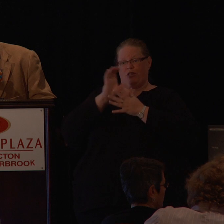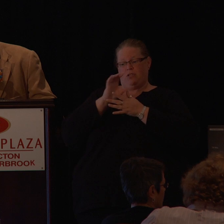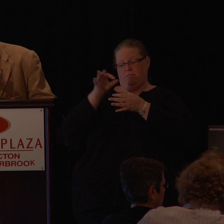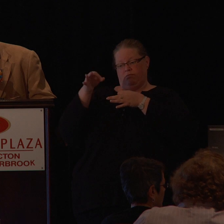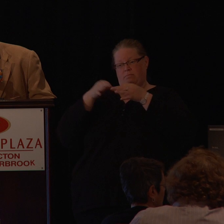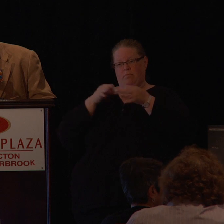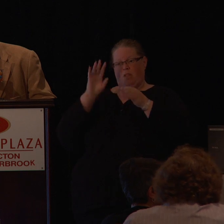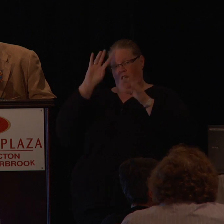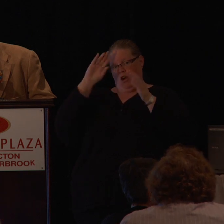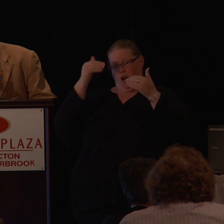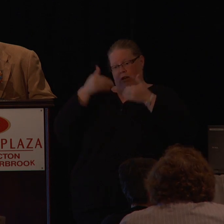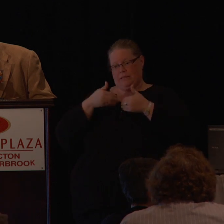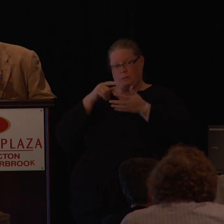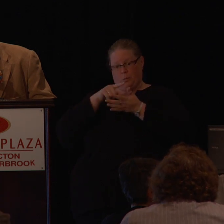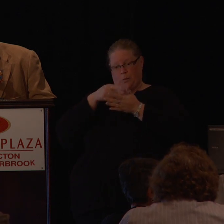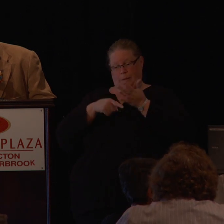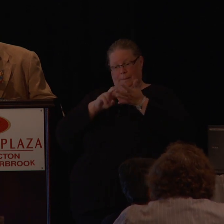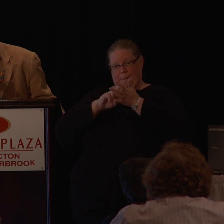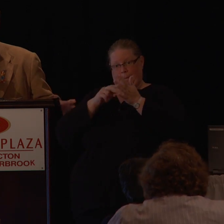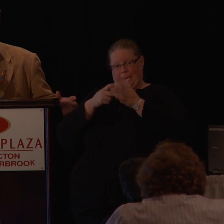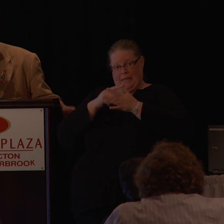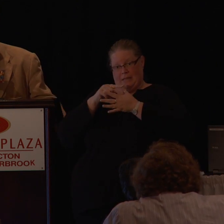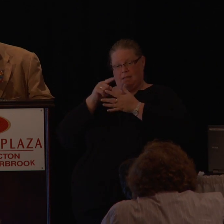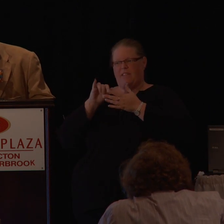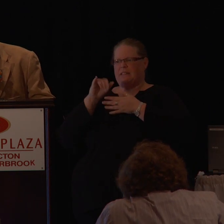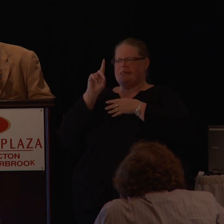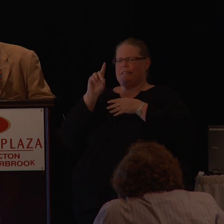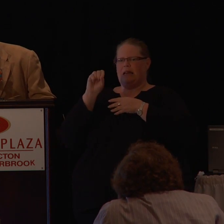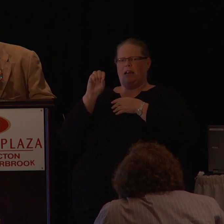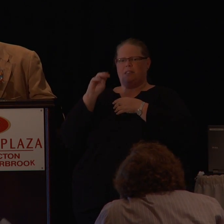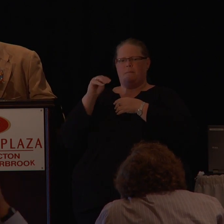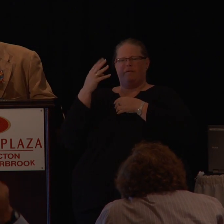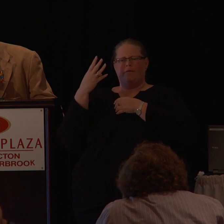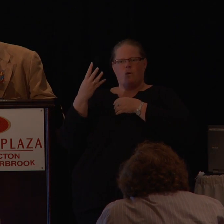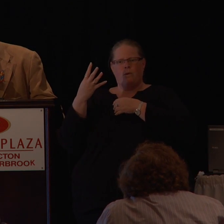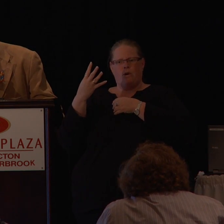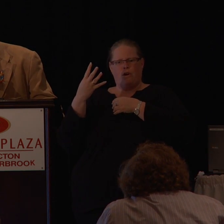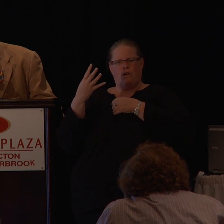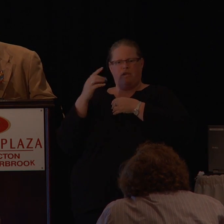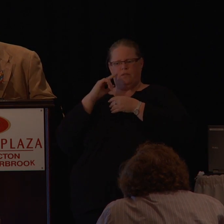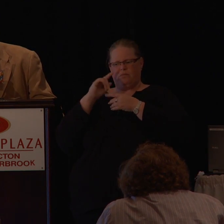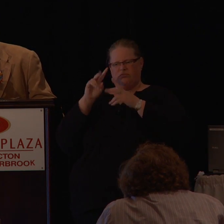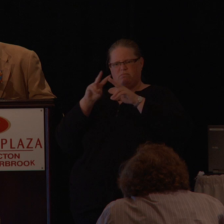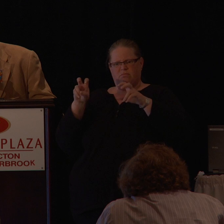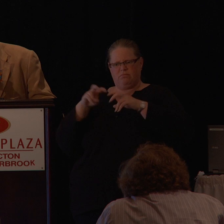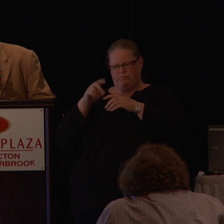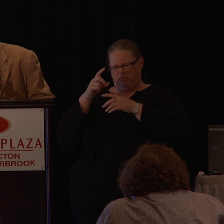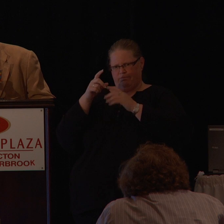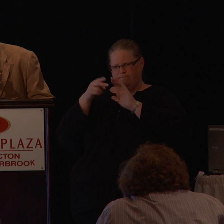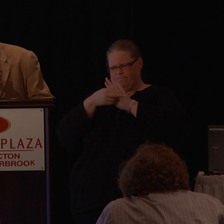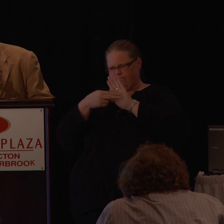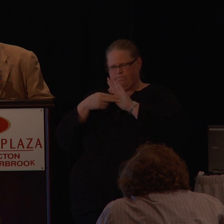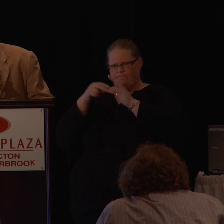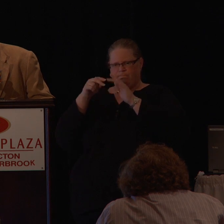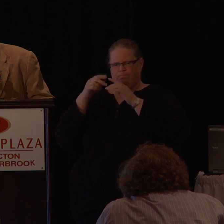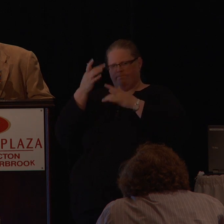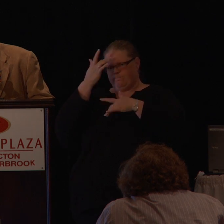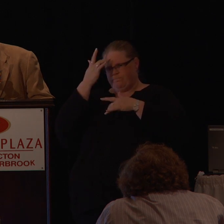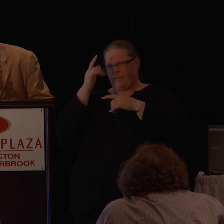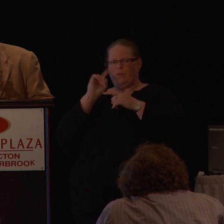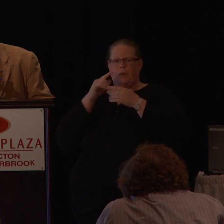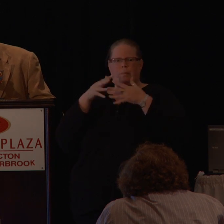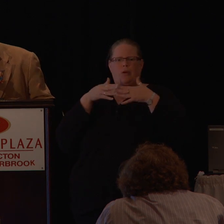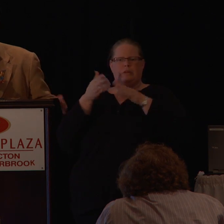definition of autism in the forthcoming DSM-4, which is will be the official diagnostic manual for the American